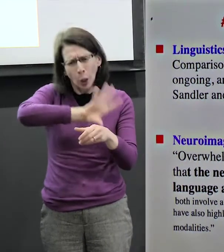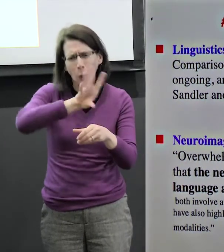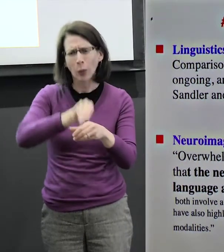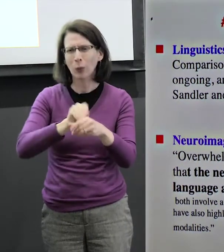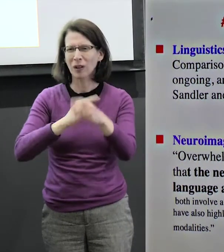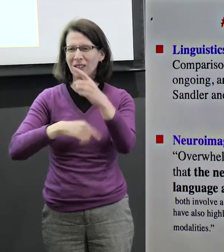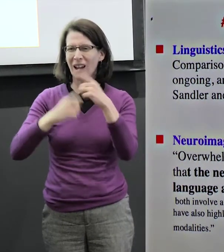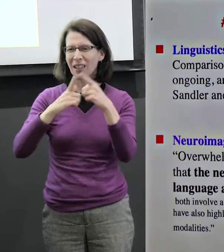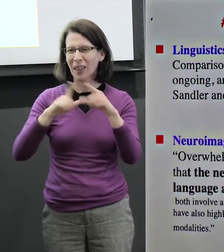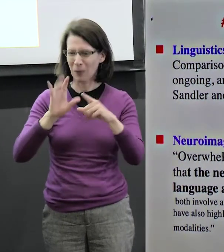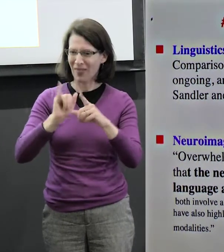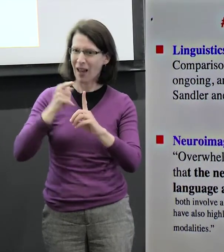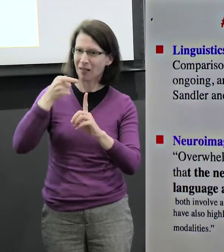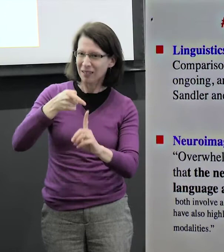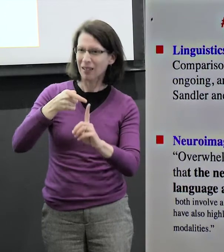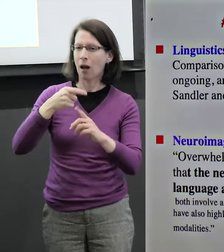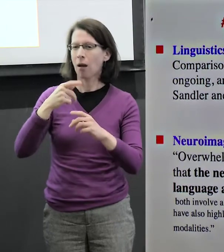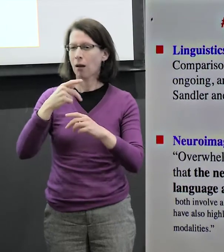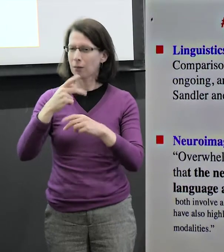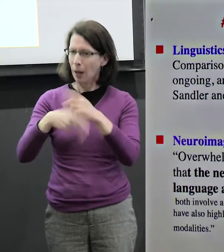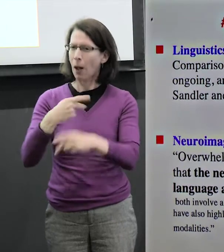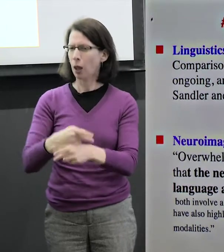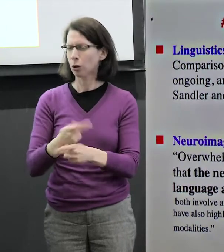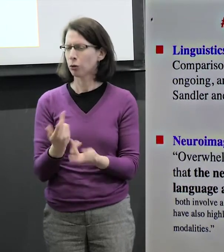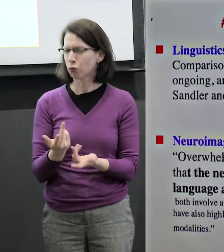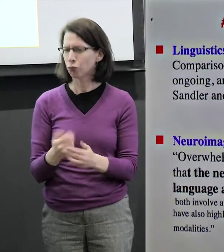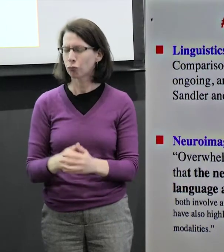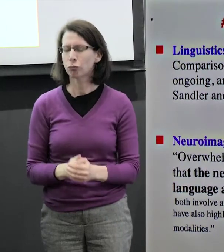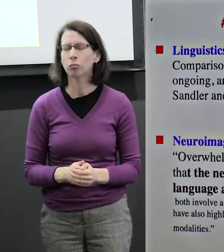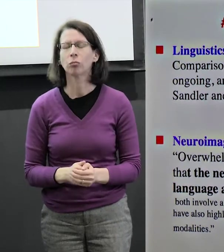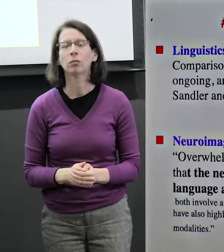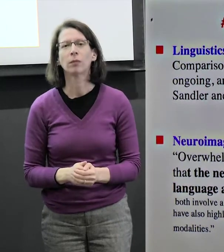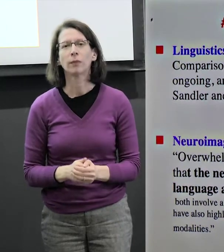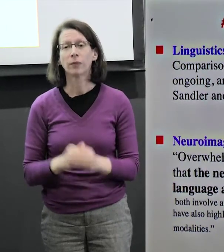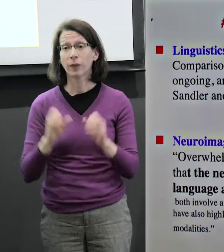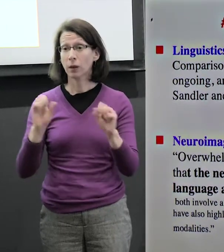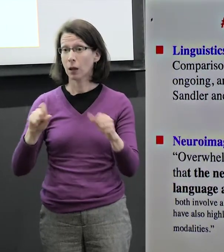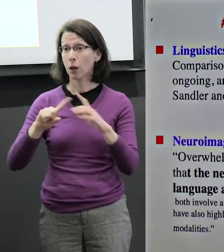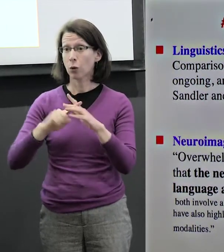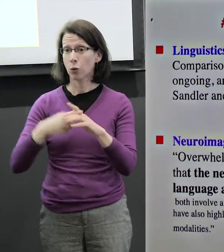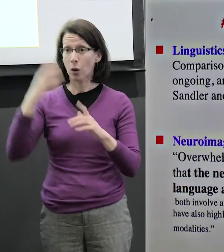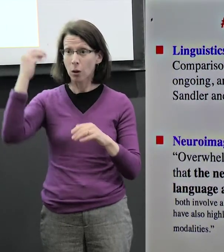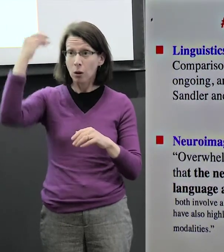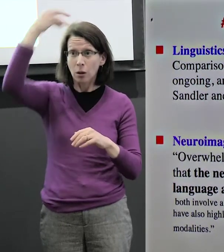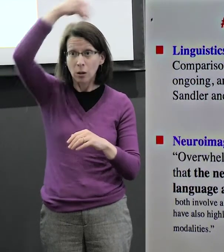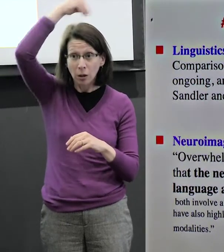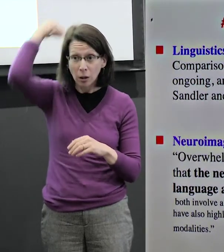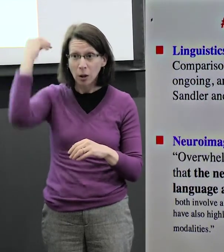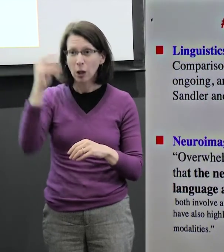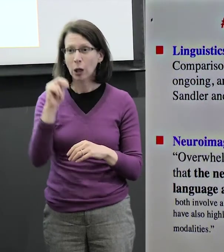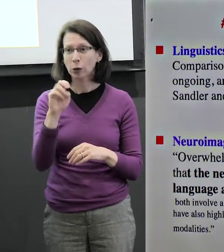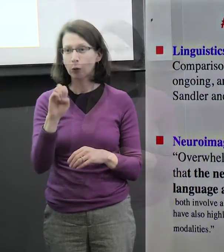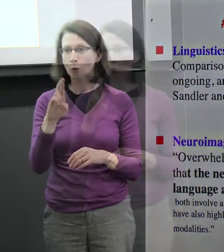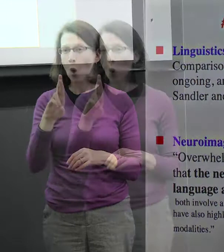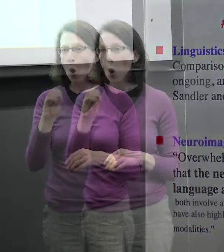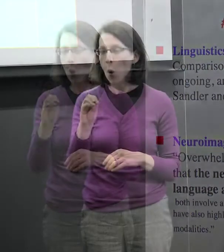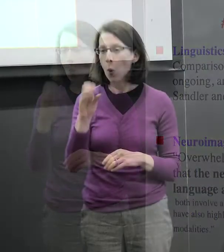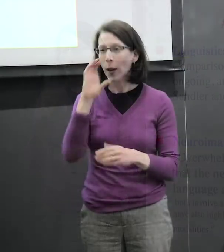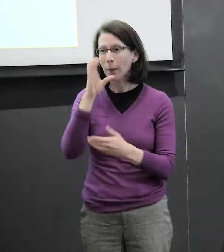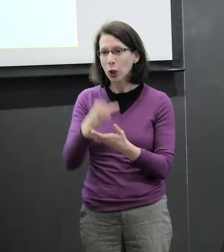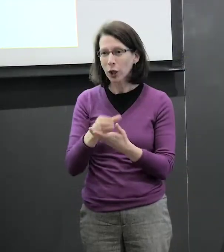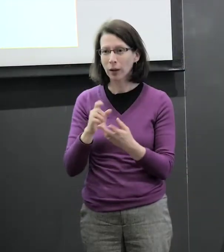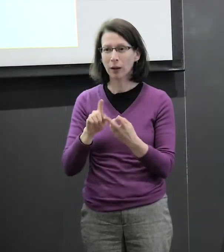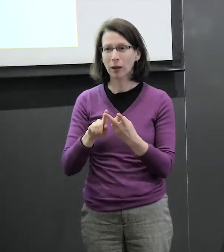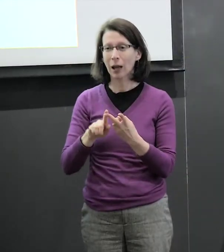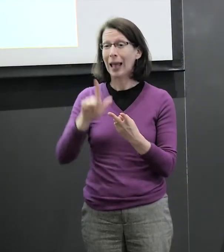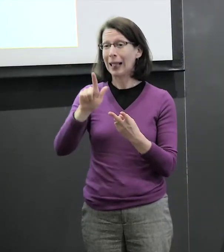languages. One can also start from neuroimaging and lesion studies. A conclusion